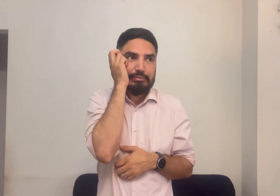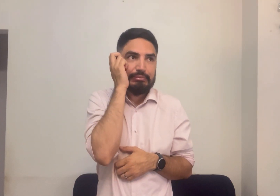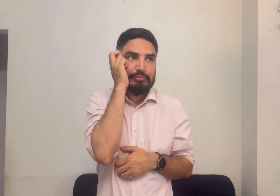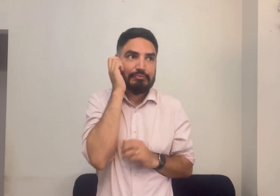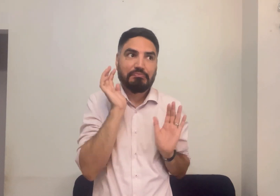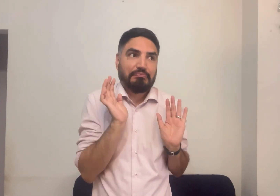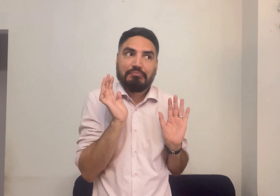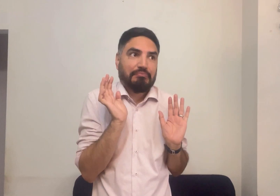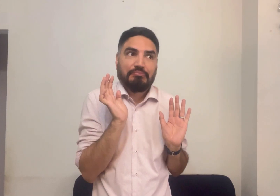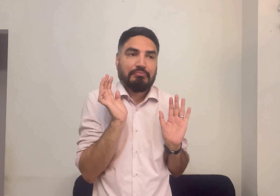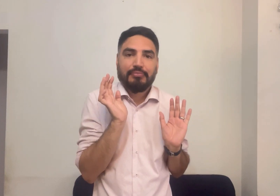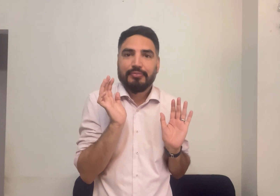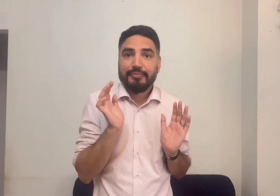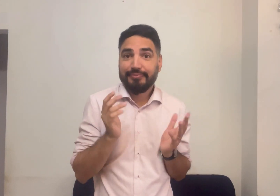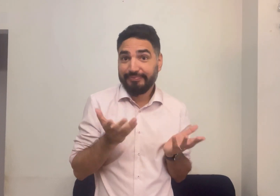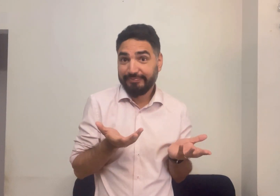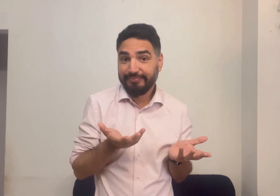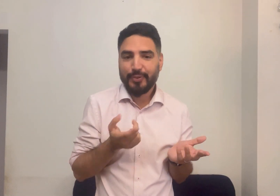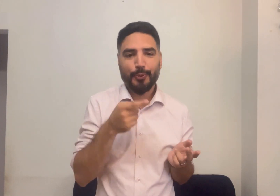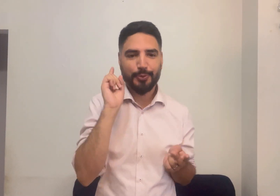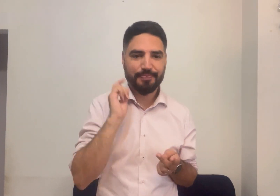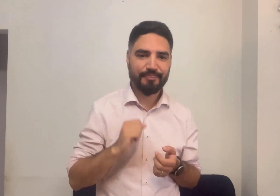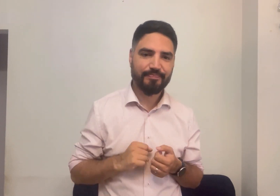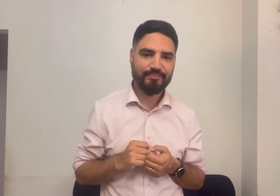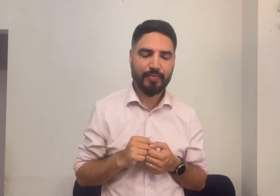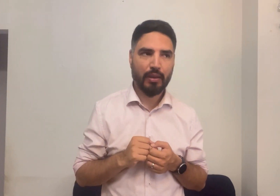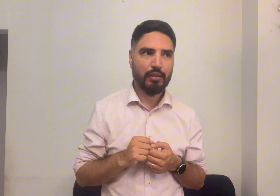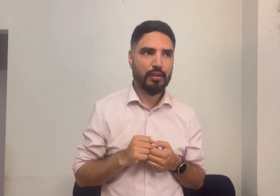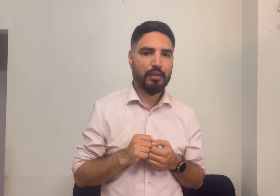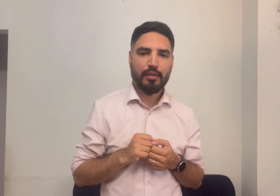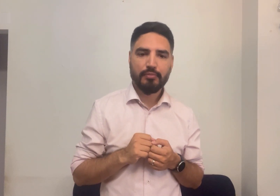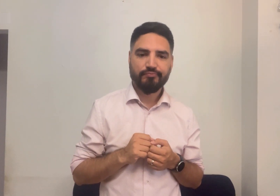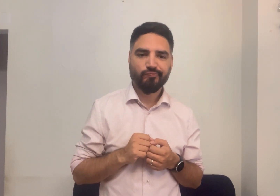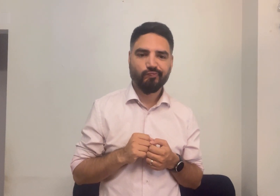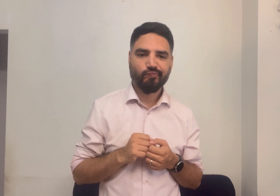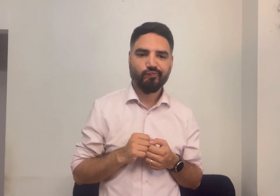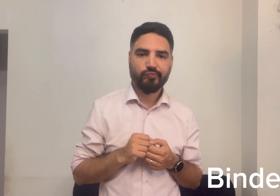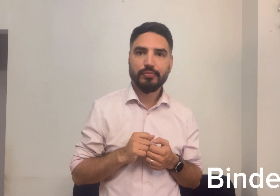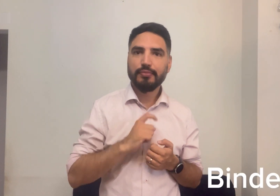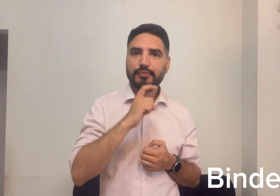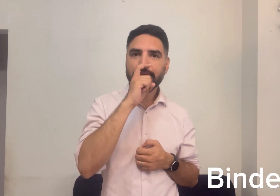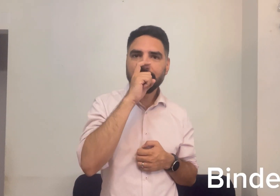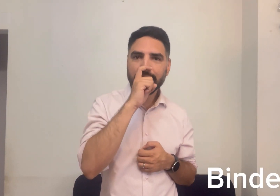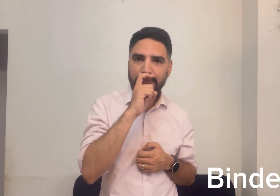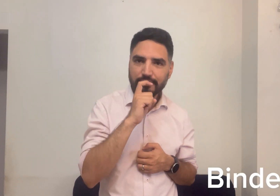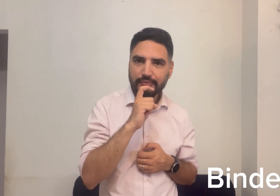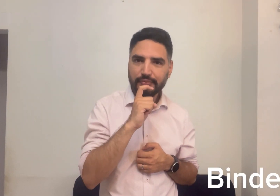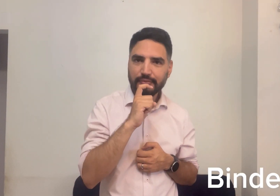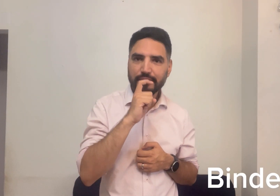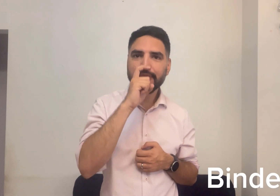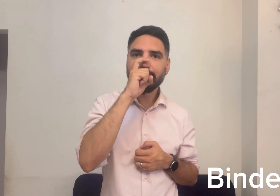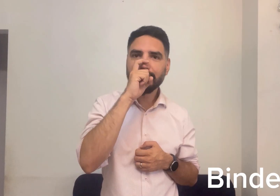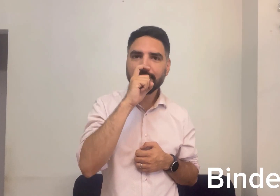mental image of deciding. Yet another, the sign for obedience.